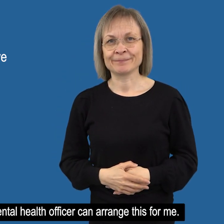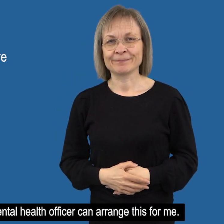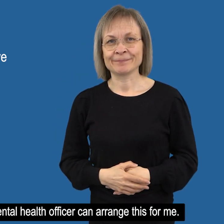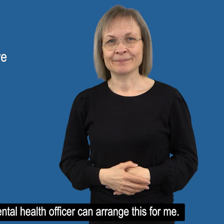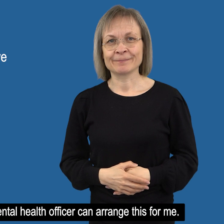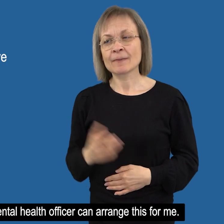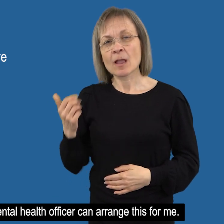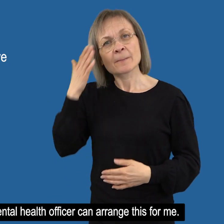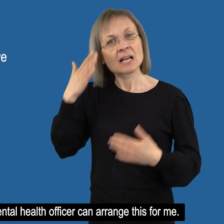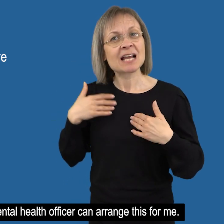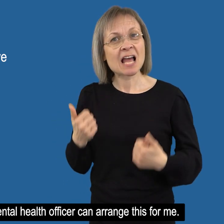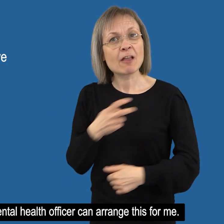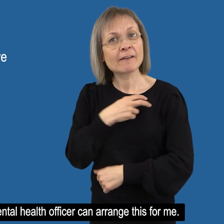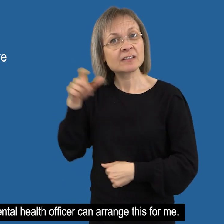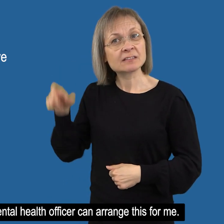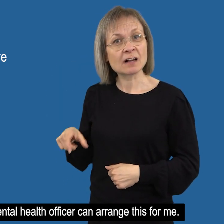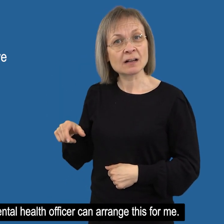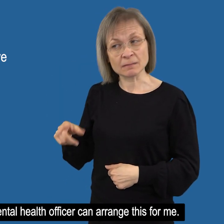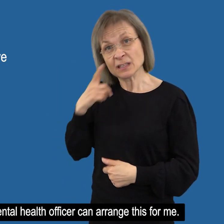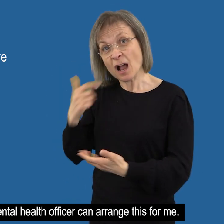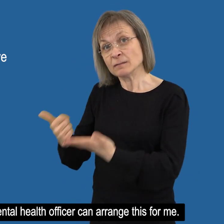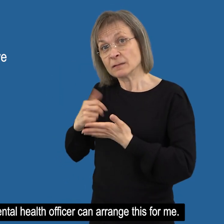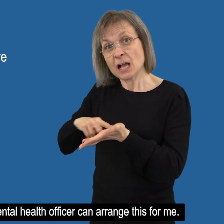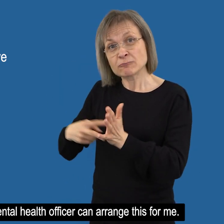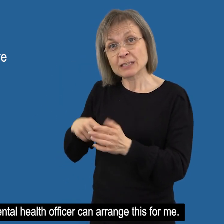My mental health officer can arrange this for me.